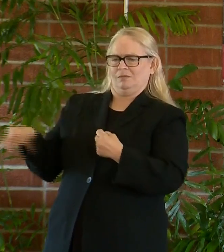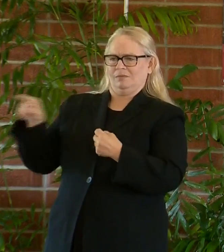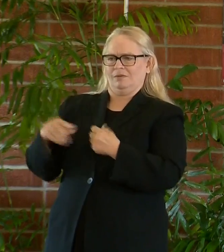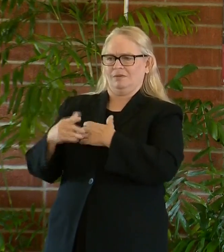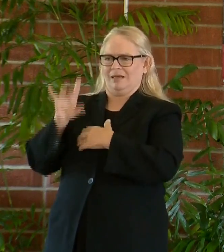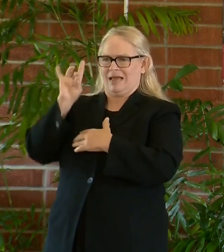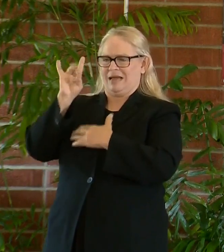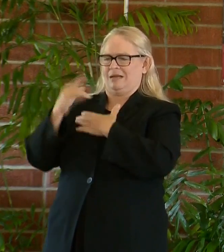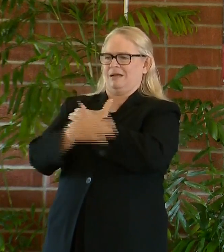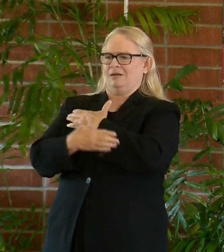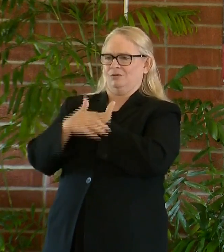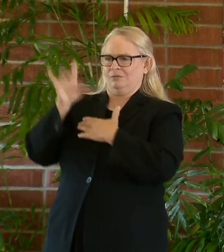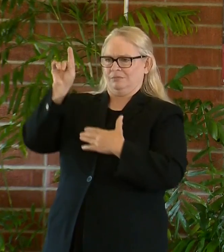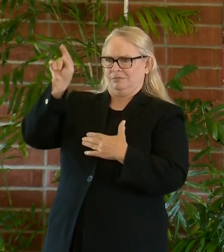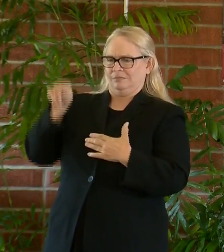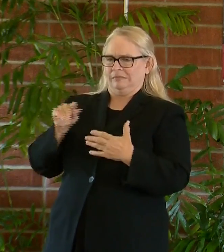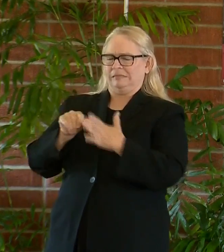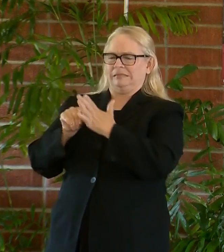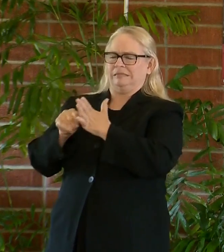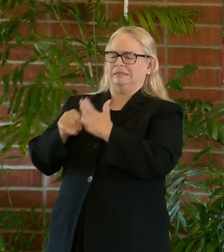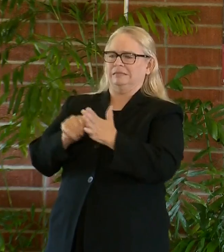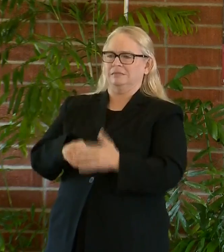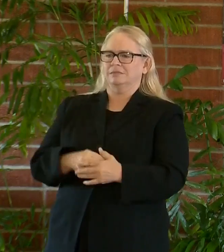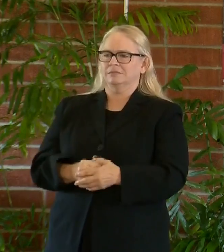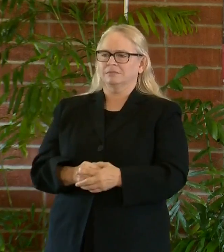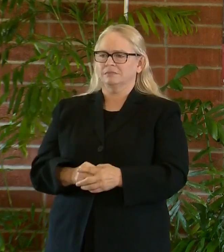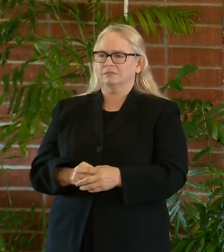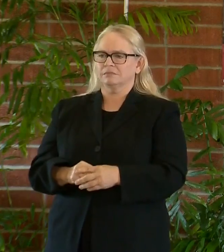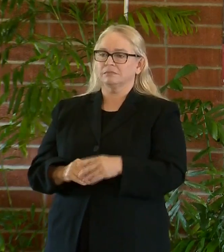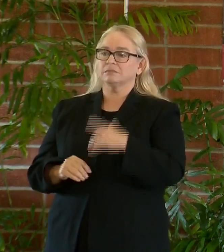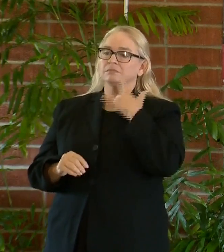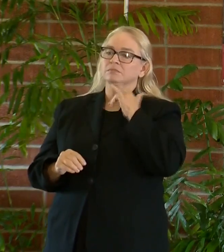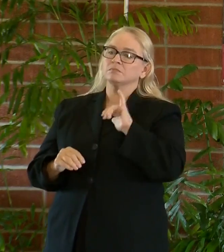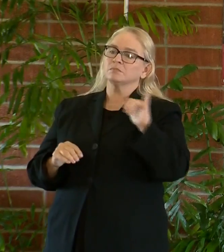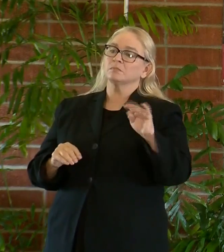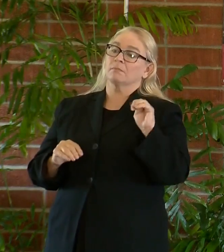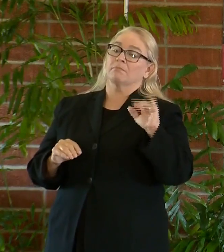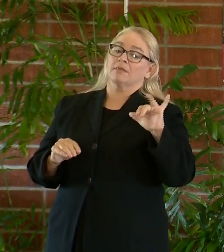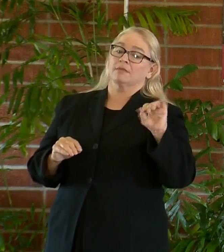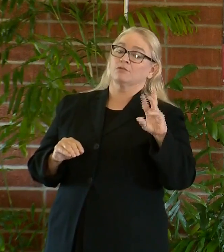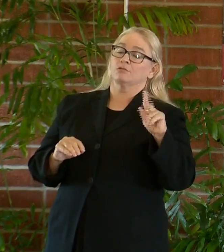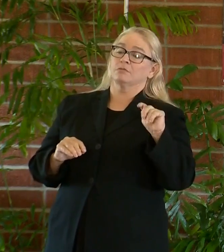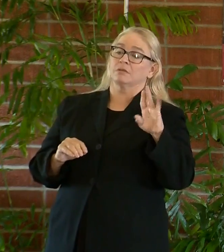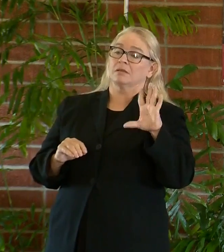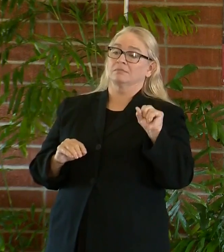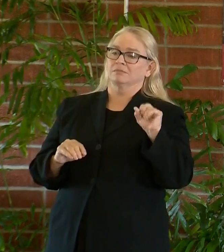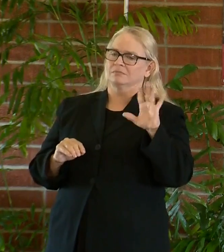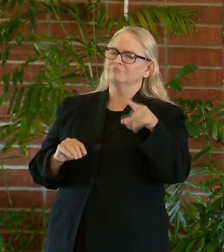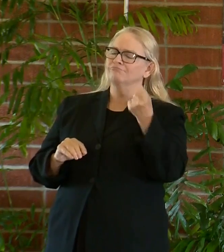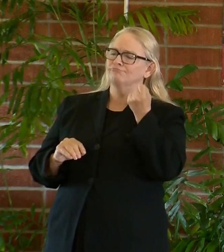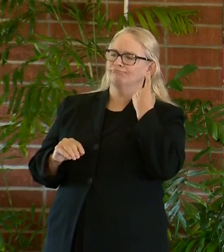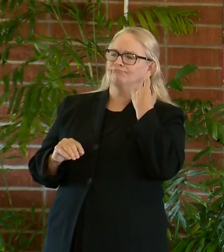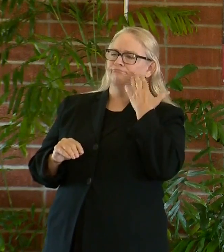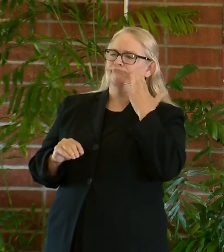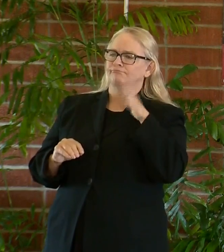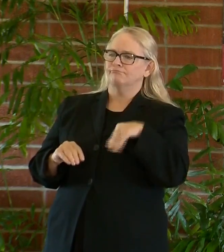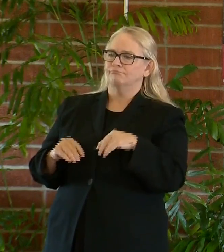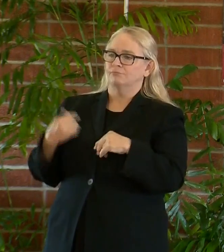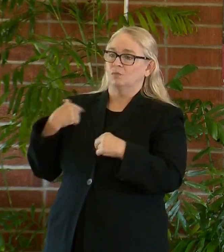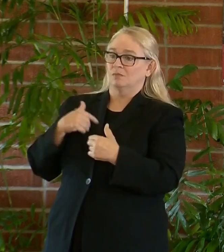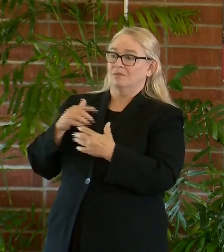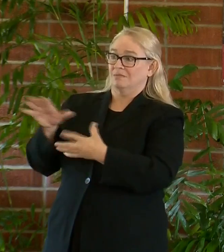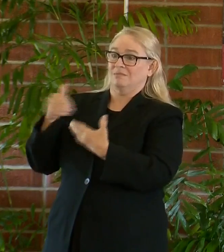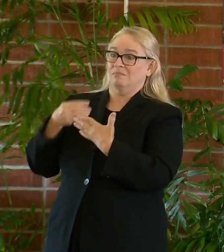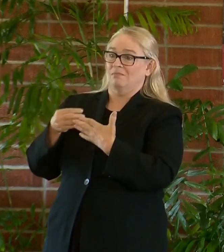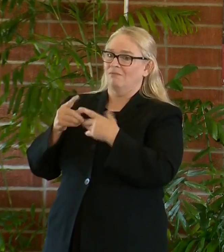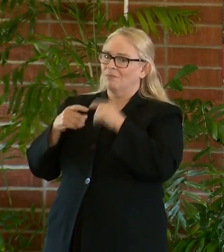when complimenting Mayor Tubbs. Fact is, we have those resources coming from the federal government, and those resources and the decision-making